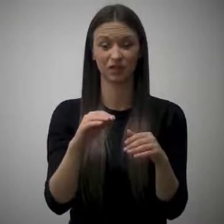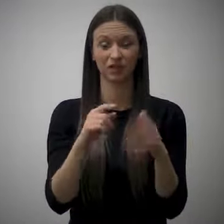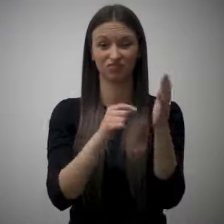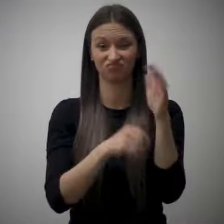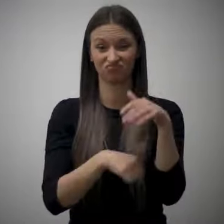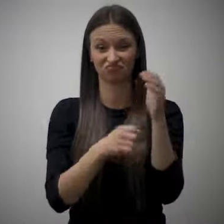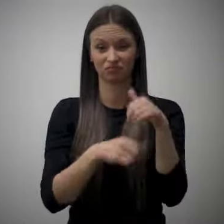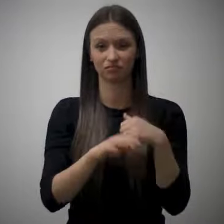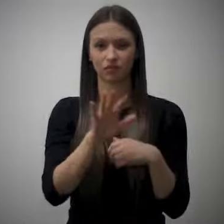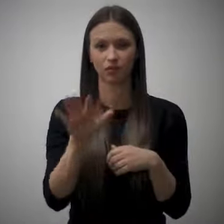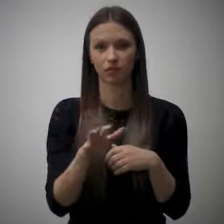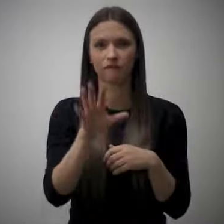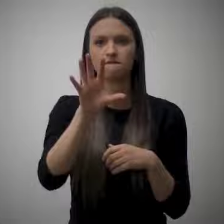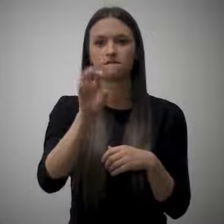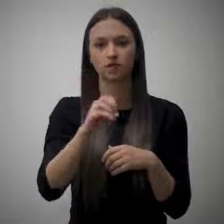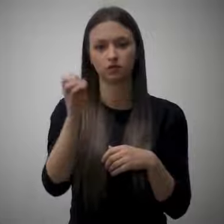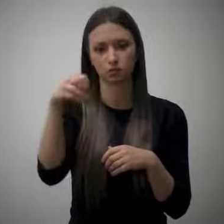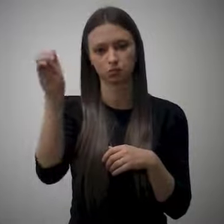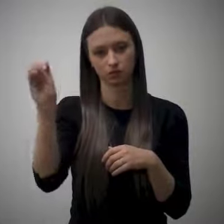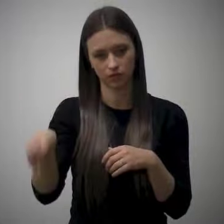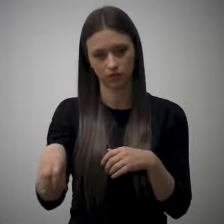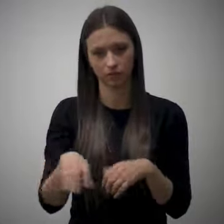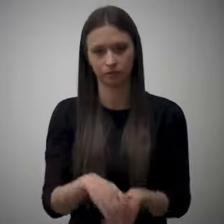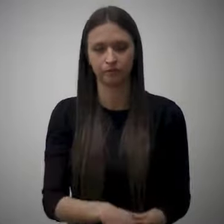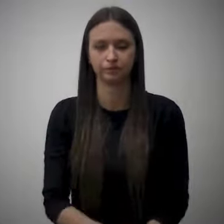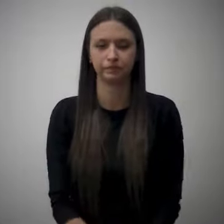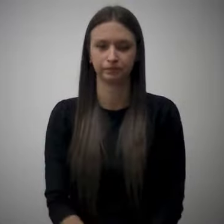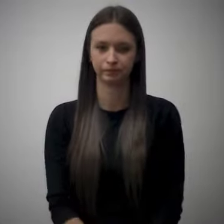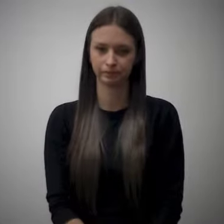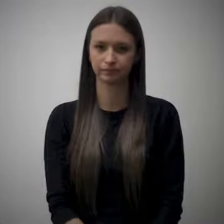their movement by as much as 50%.